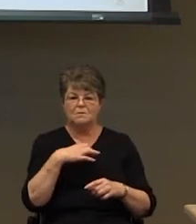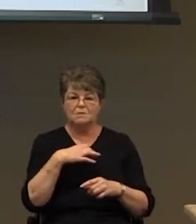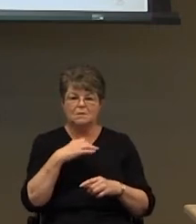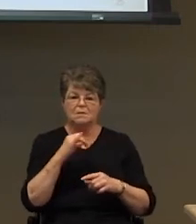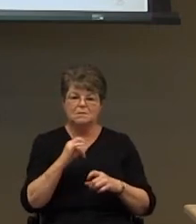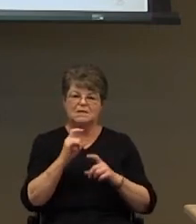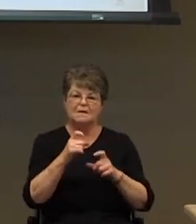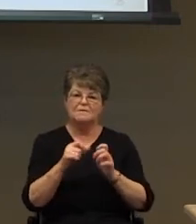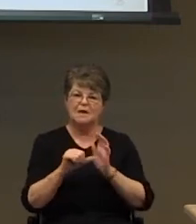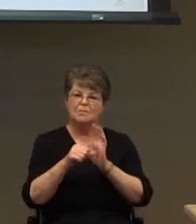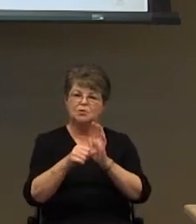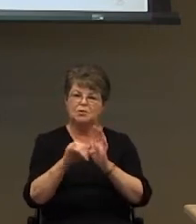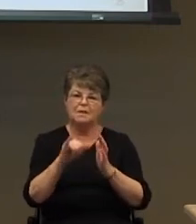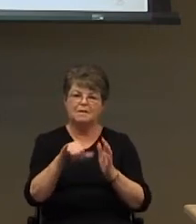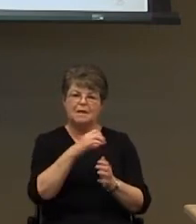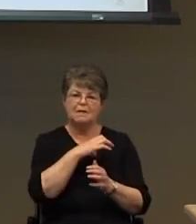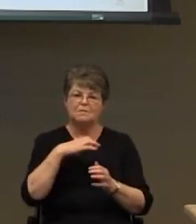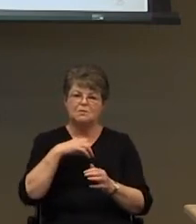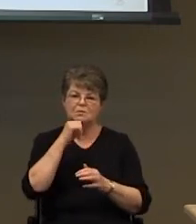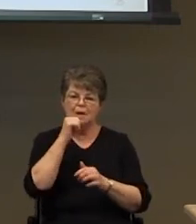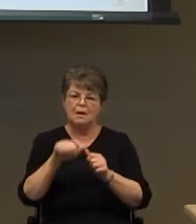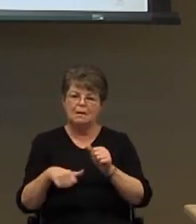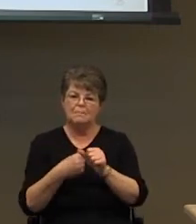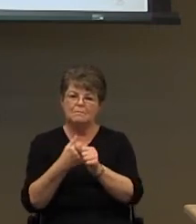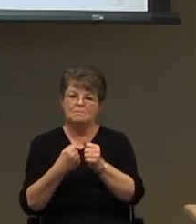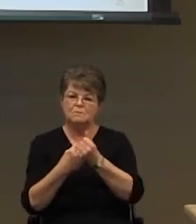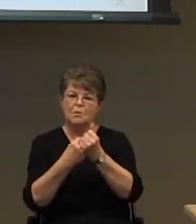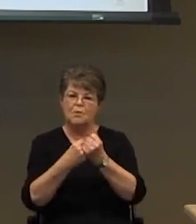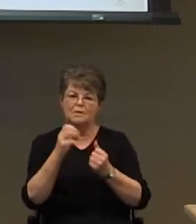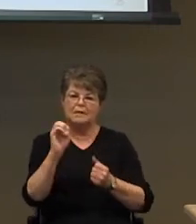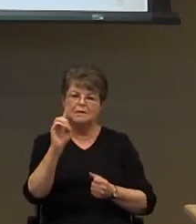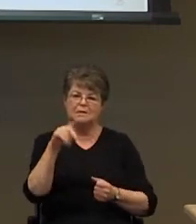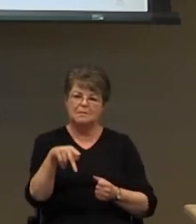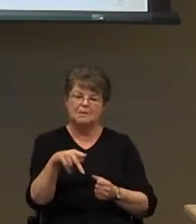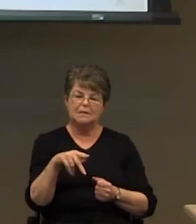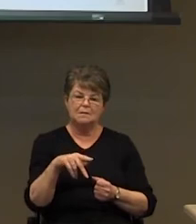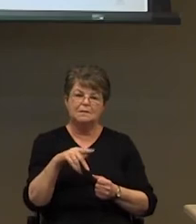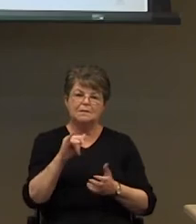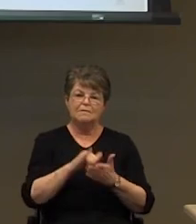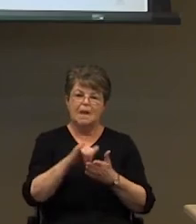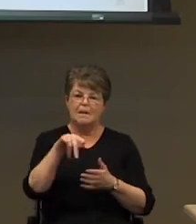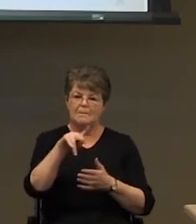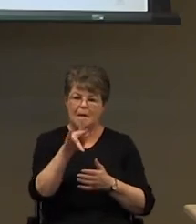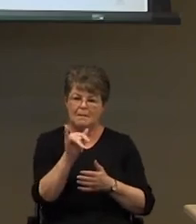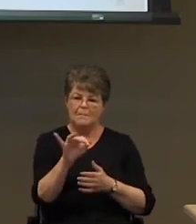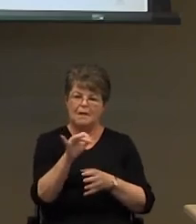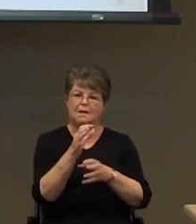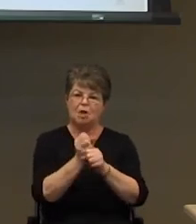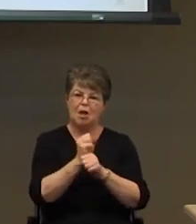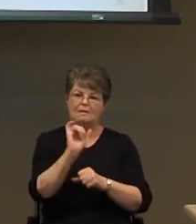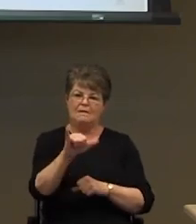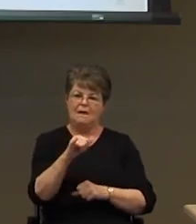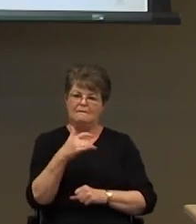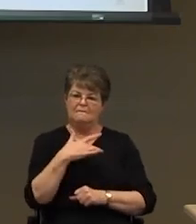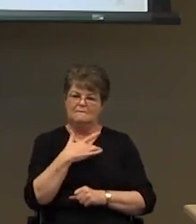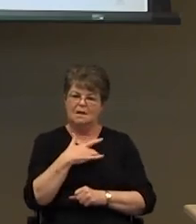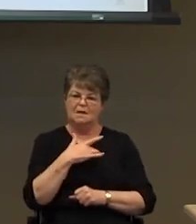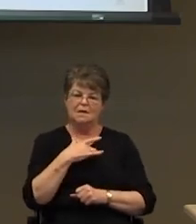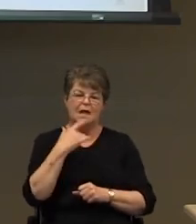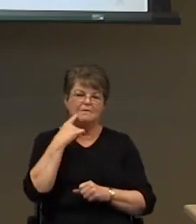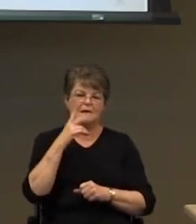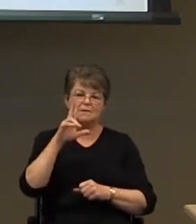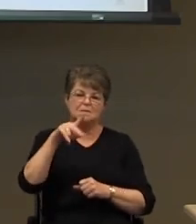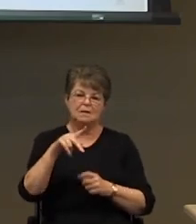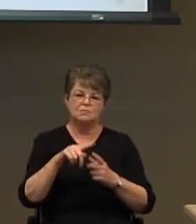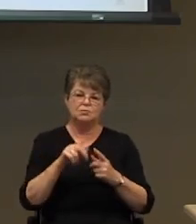it gives the impression that the commission wasn't behind the EDP. And I think that the public has gotten that feeling, and I think it's up